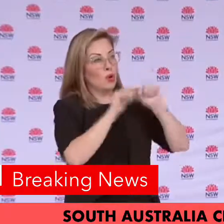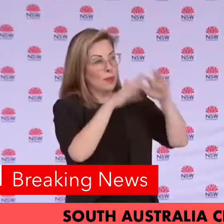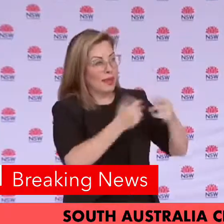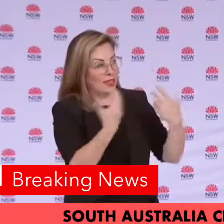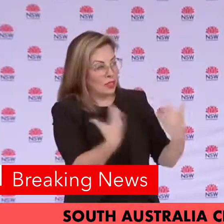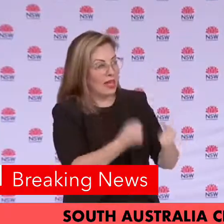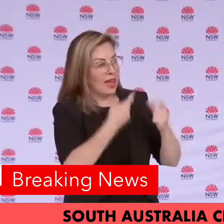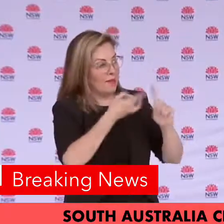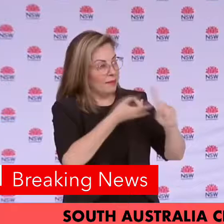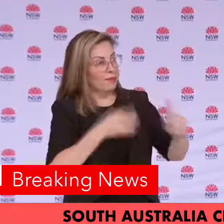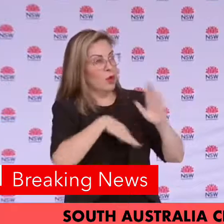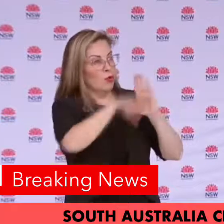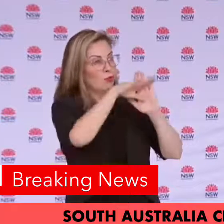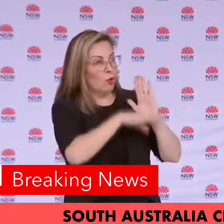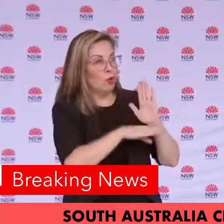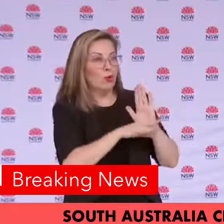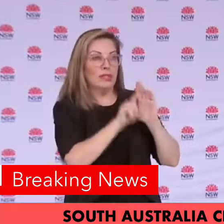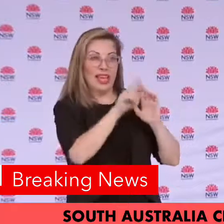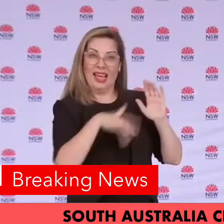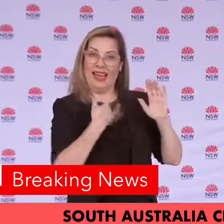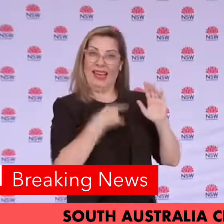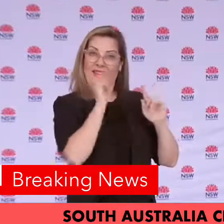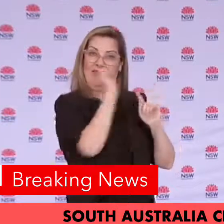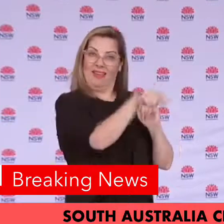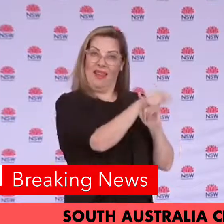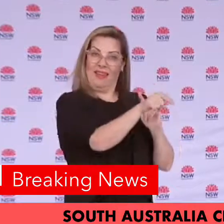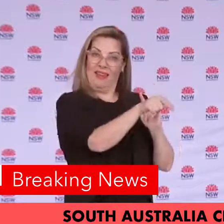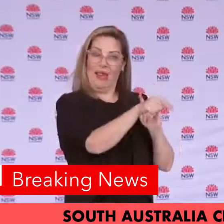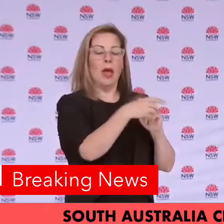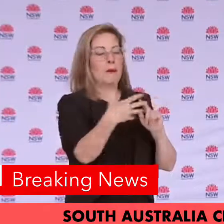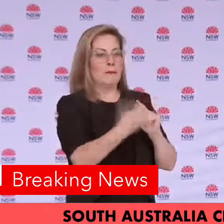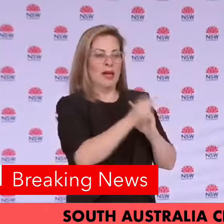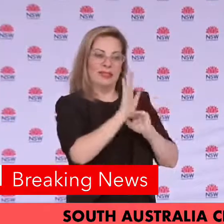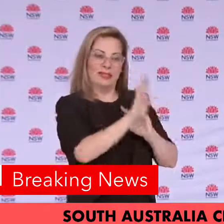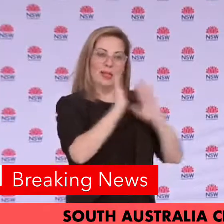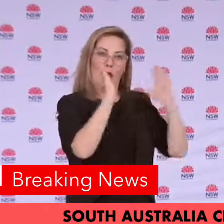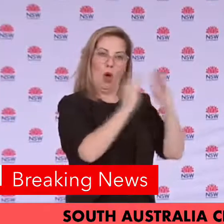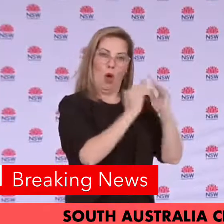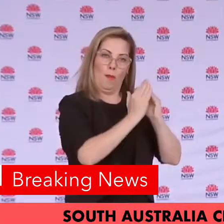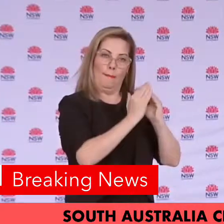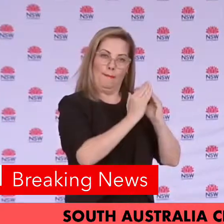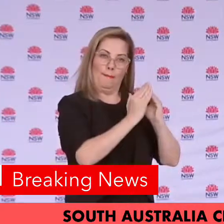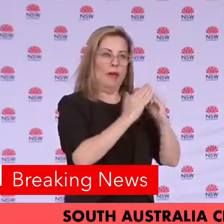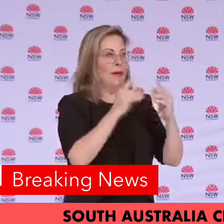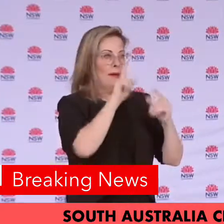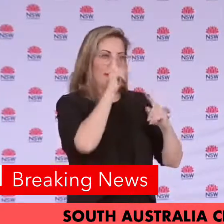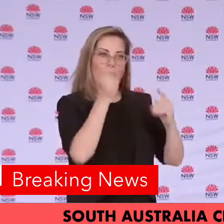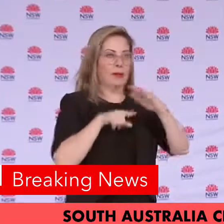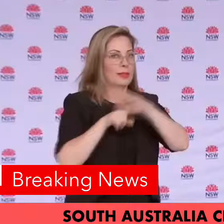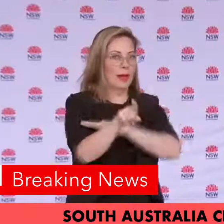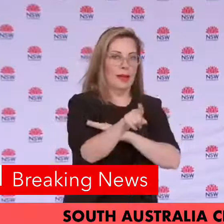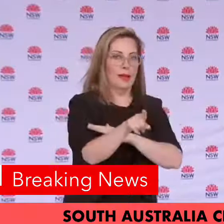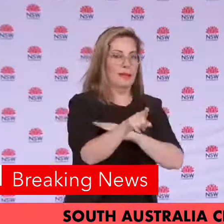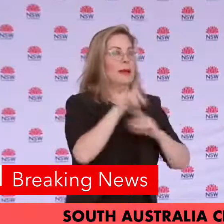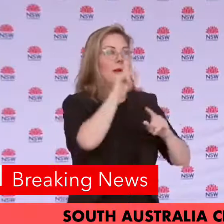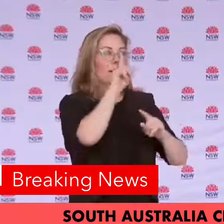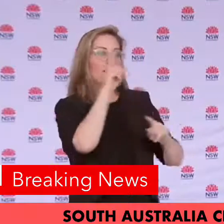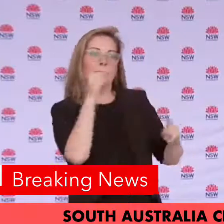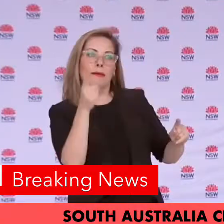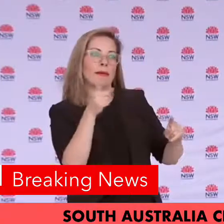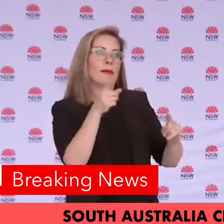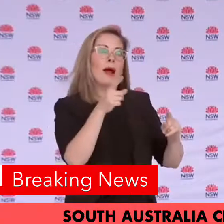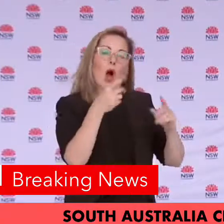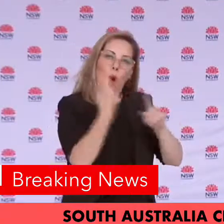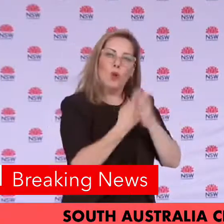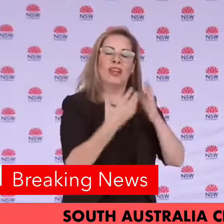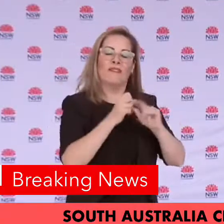a relative, you have to assume that you are living in your home on the Northern Beaches and make sure you are not leaving the home unless it's